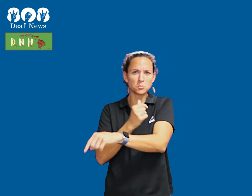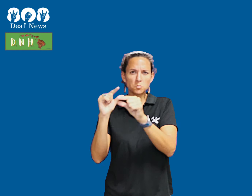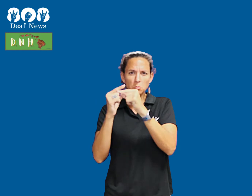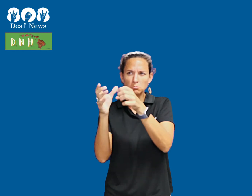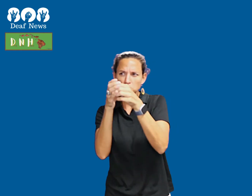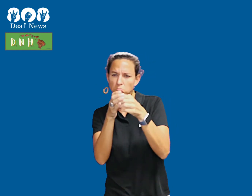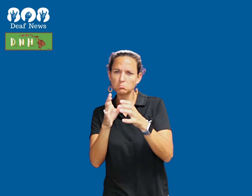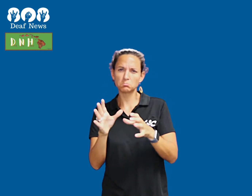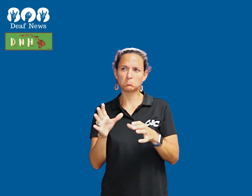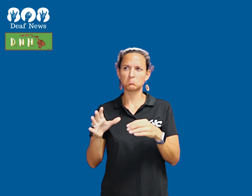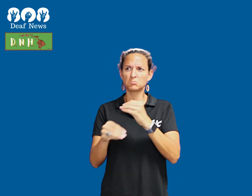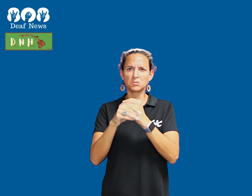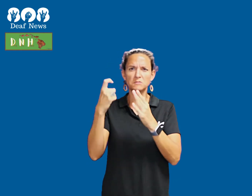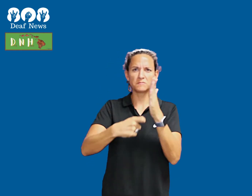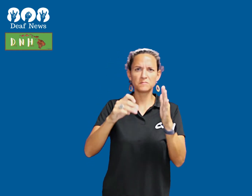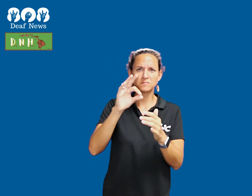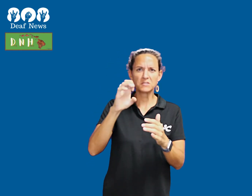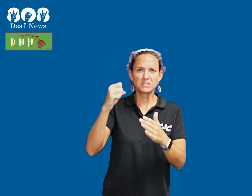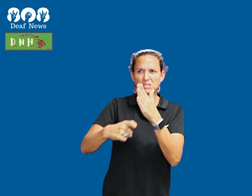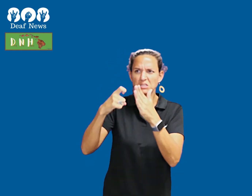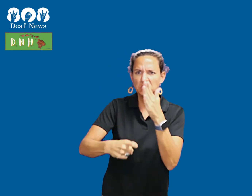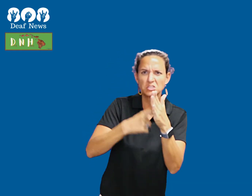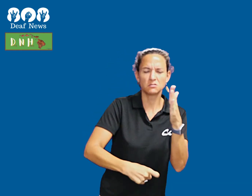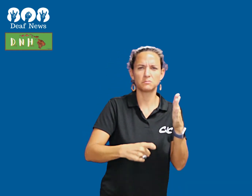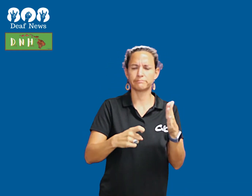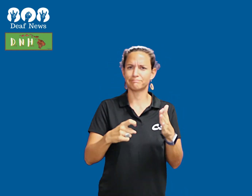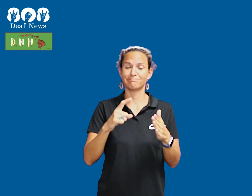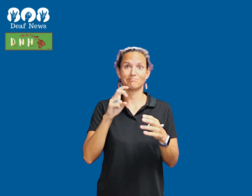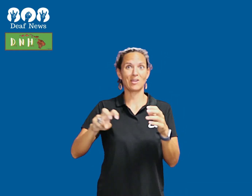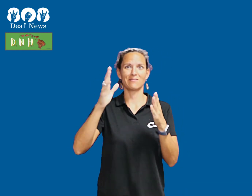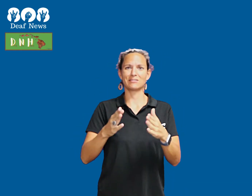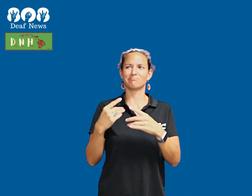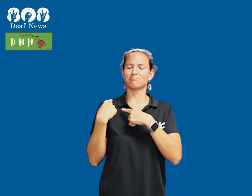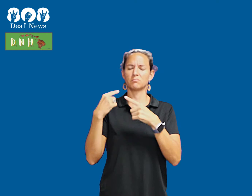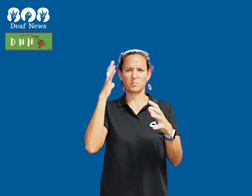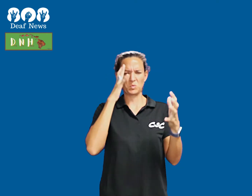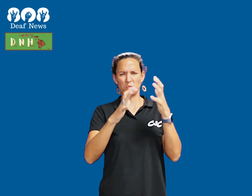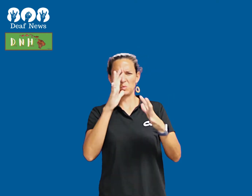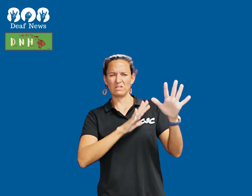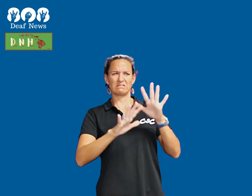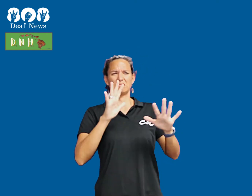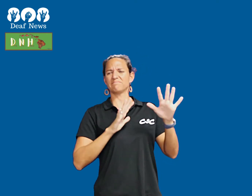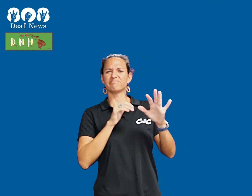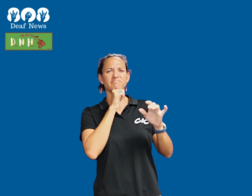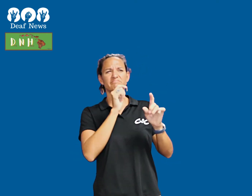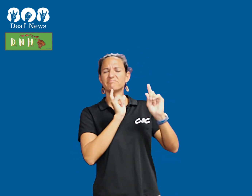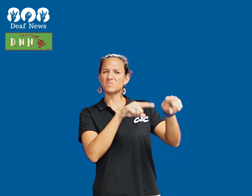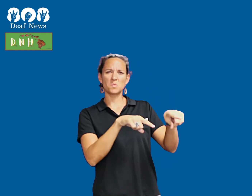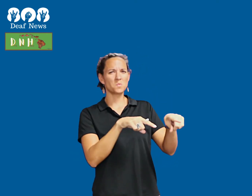one is including a fee attached to authorized groups. Travelers were confused and worried, so they